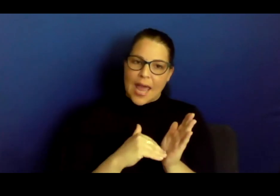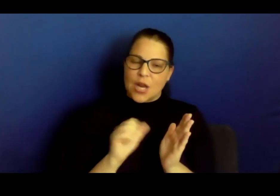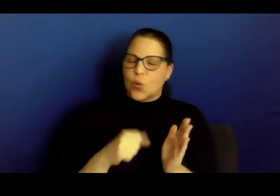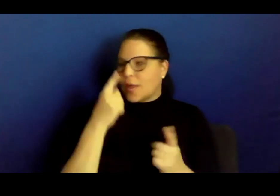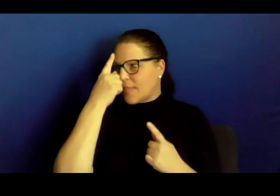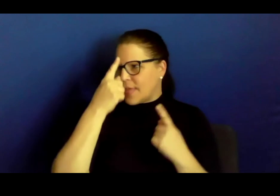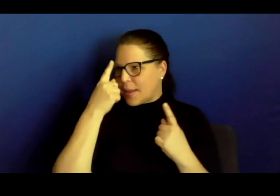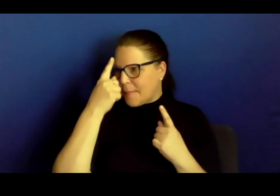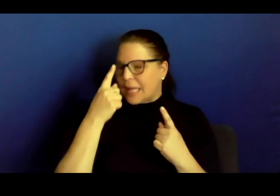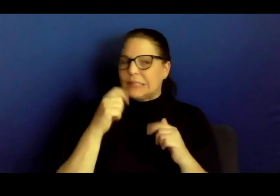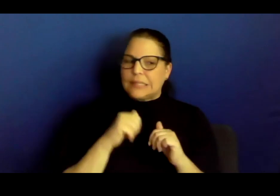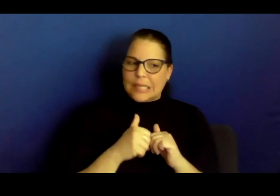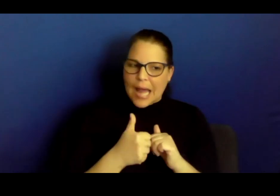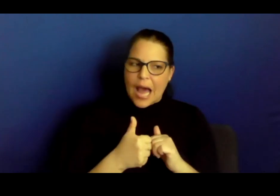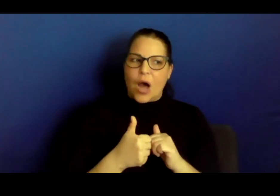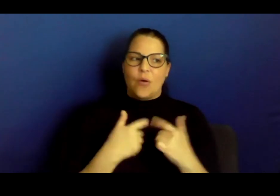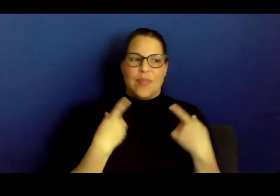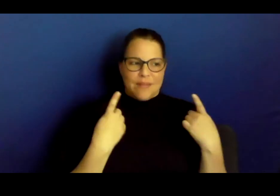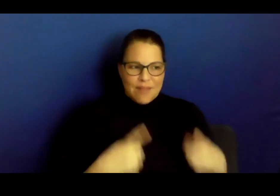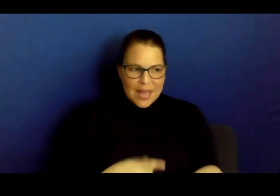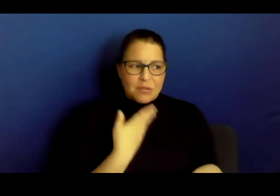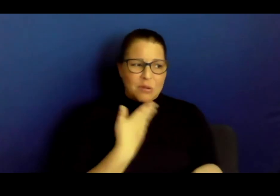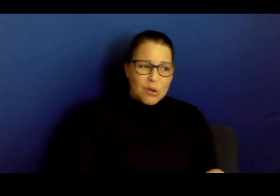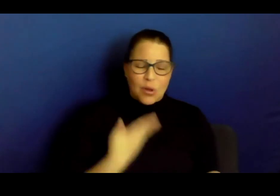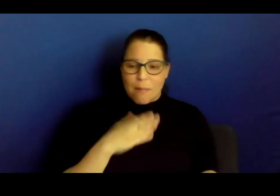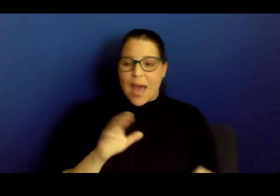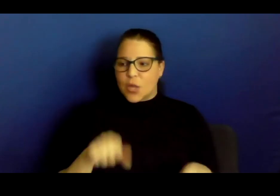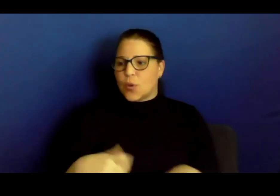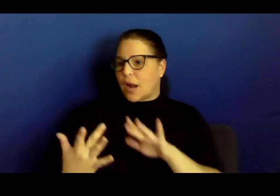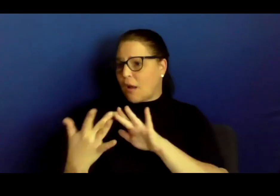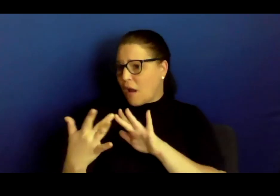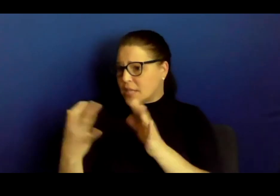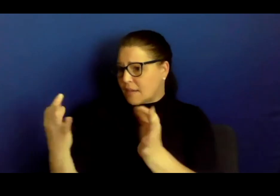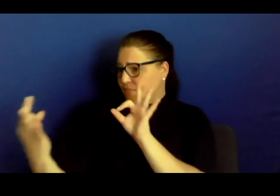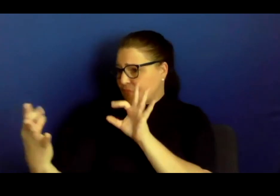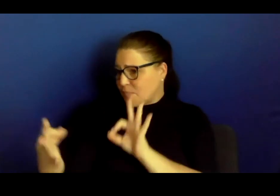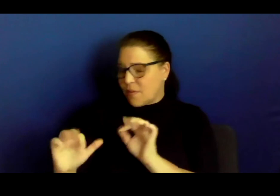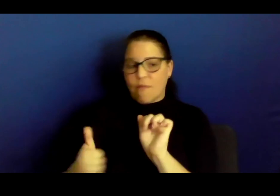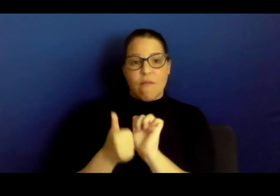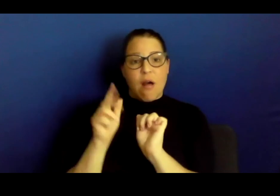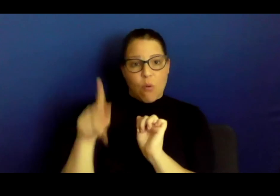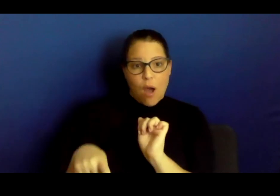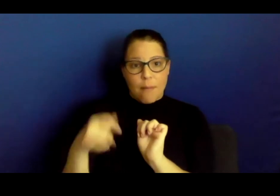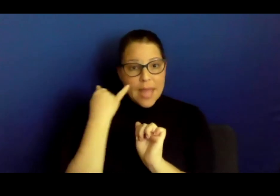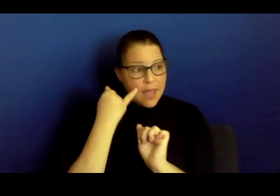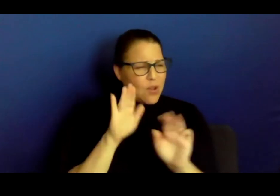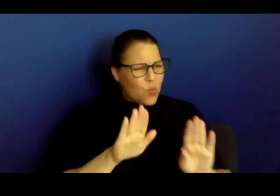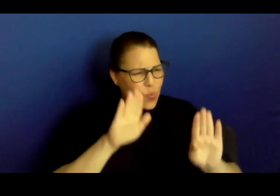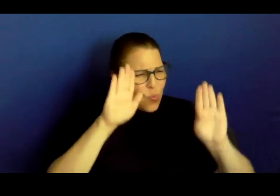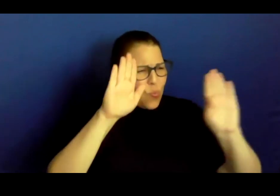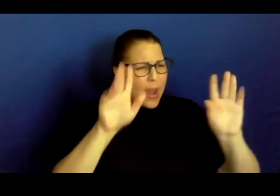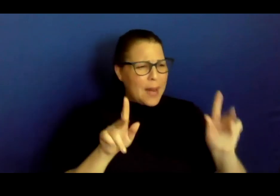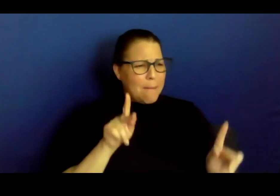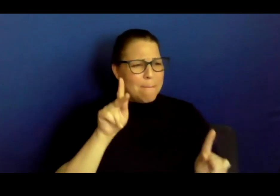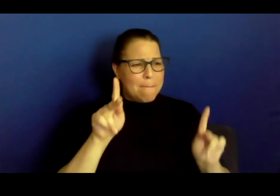about how the event went, and you can follow up with people. Either if it was great and then people